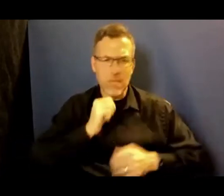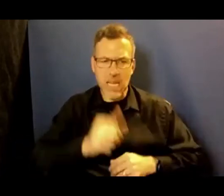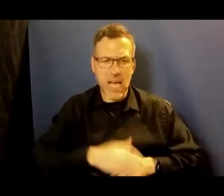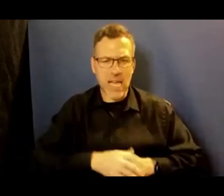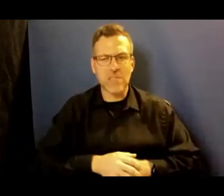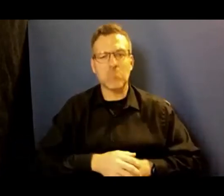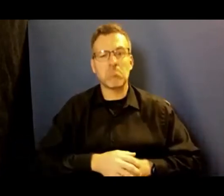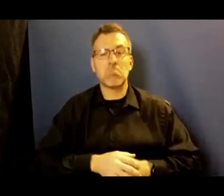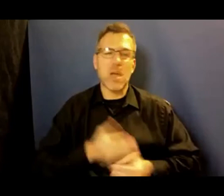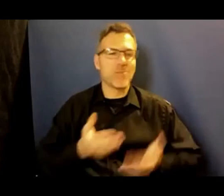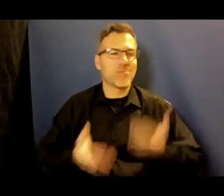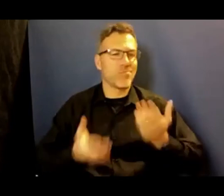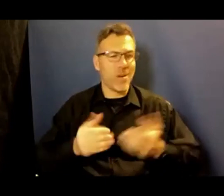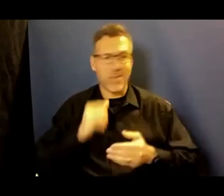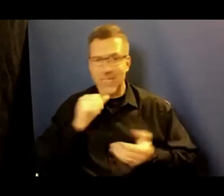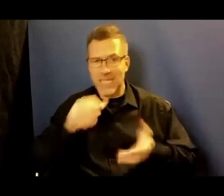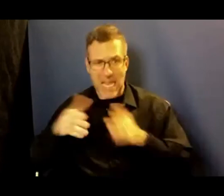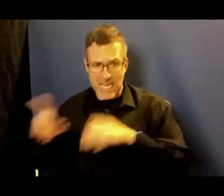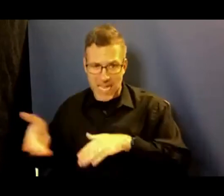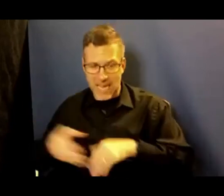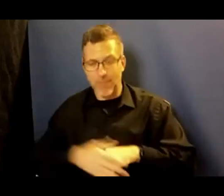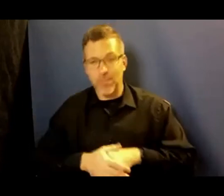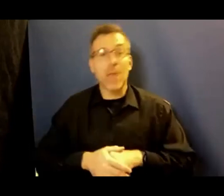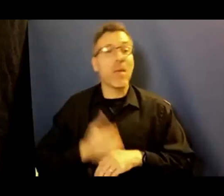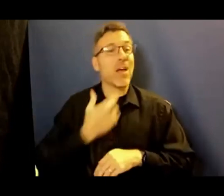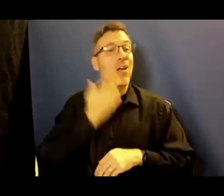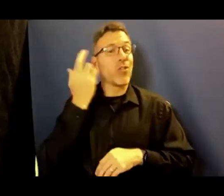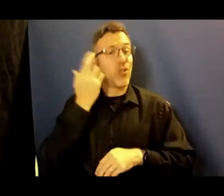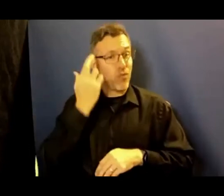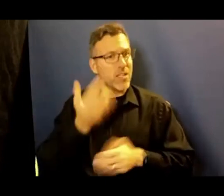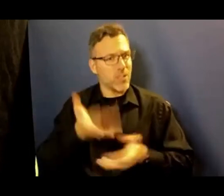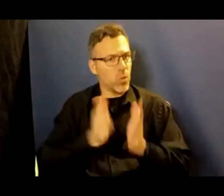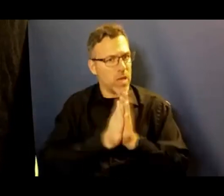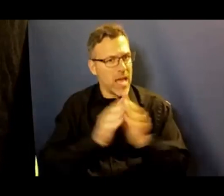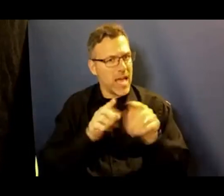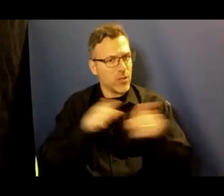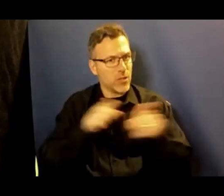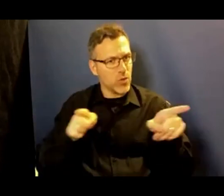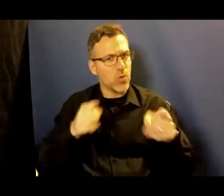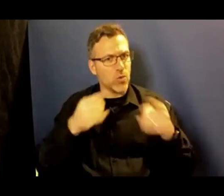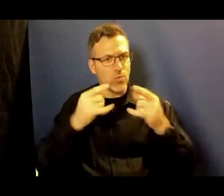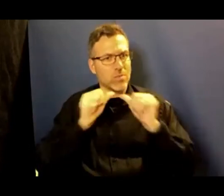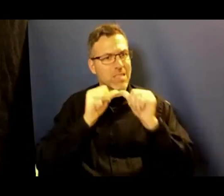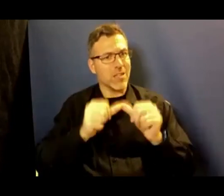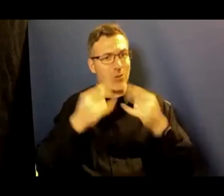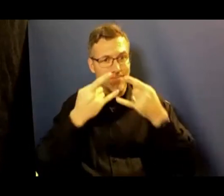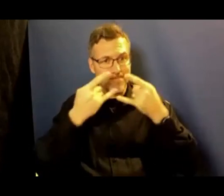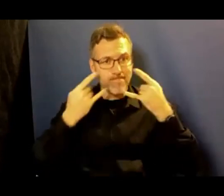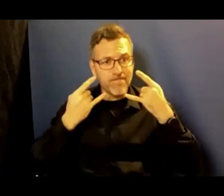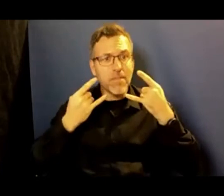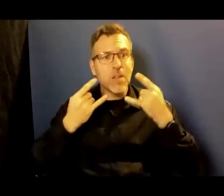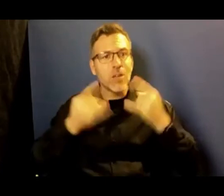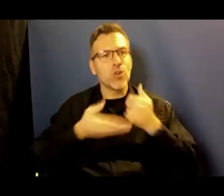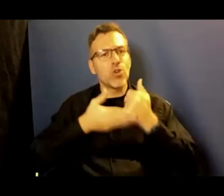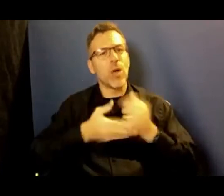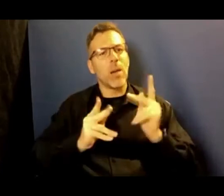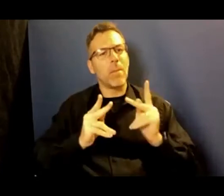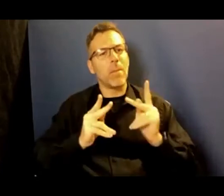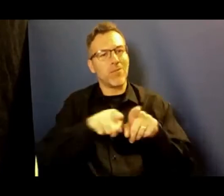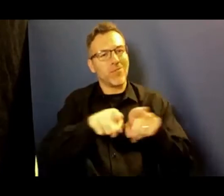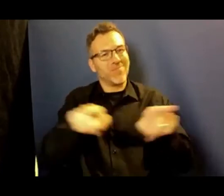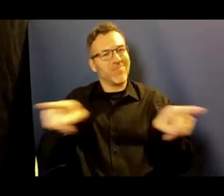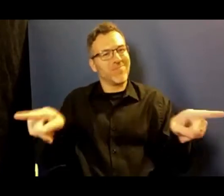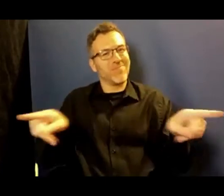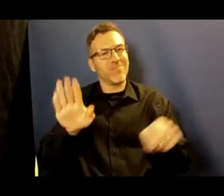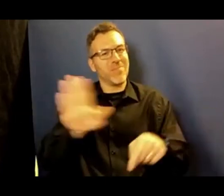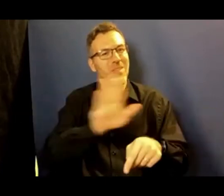But one of the reasons we're asking you to continue to wear your mask is to protect those who are immunocompromised or who are not yet